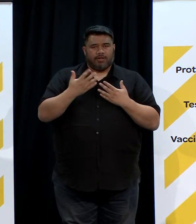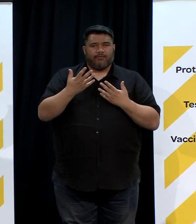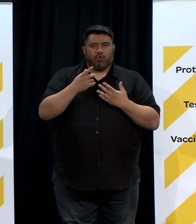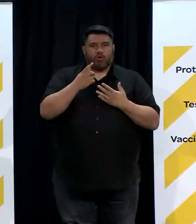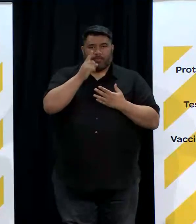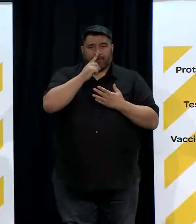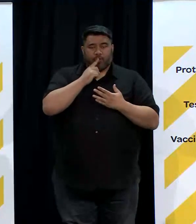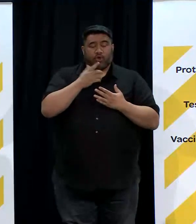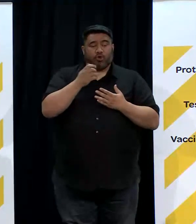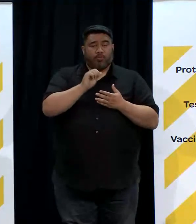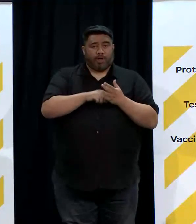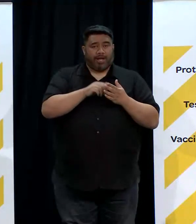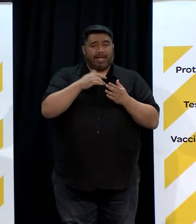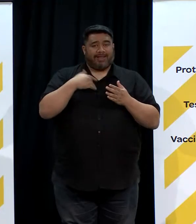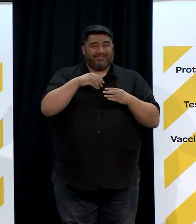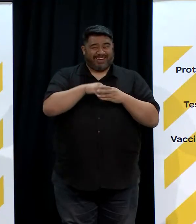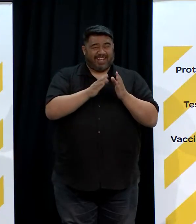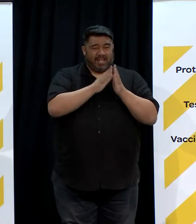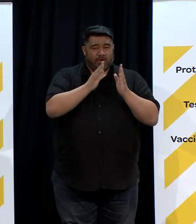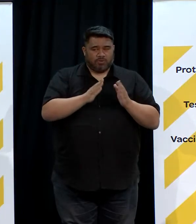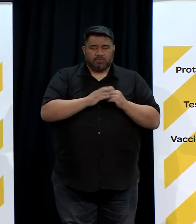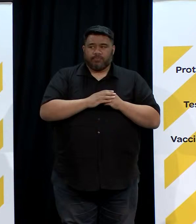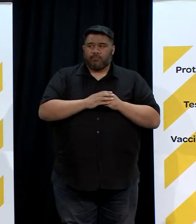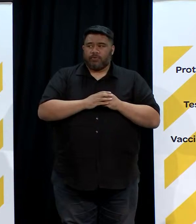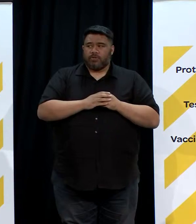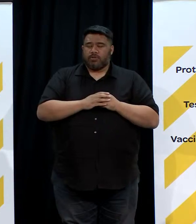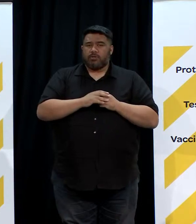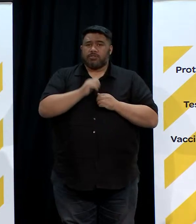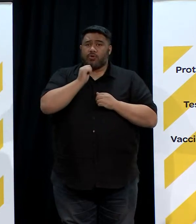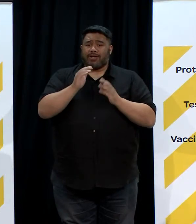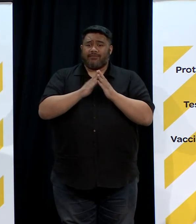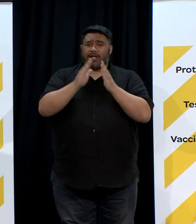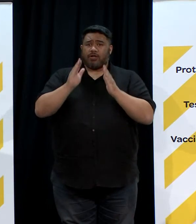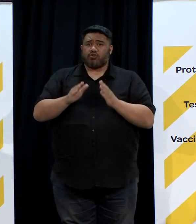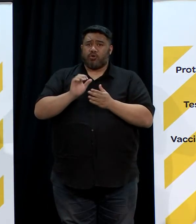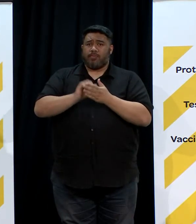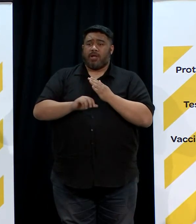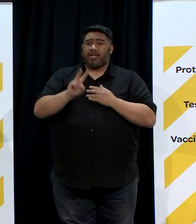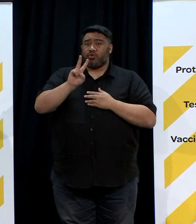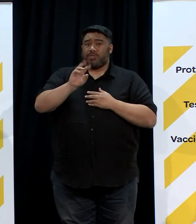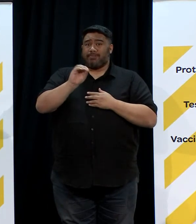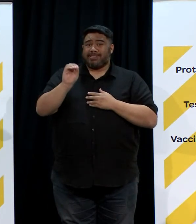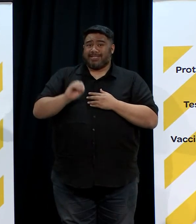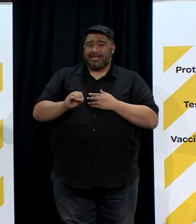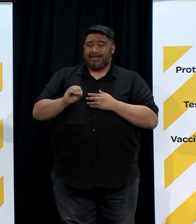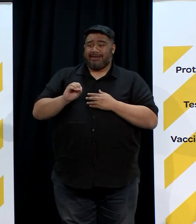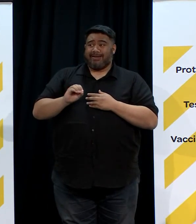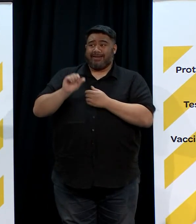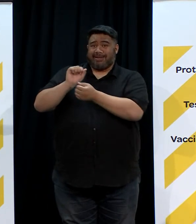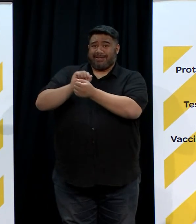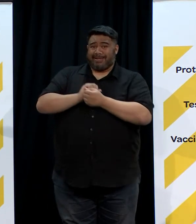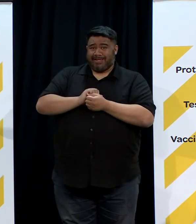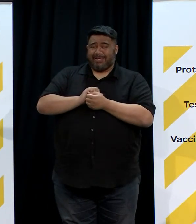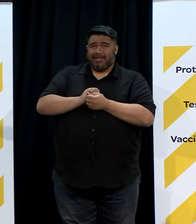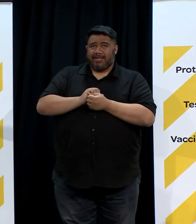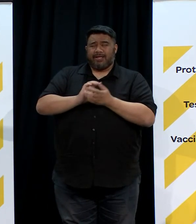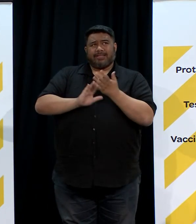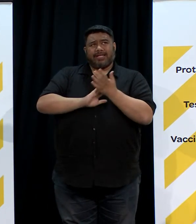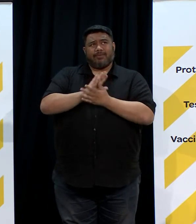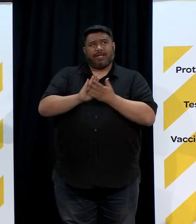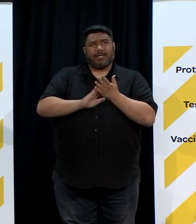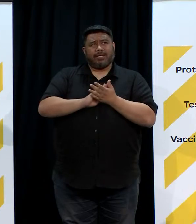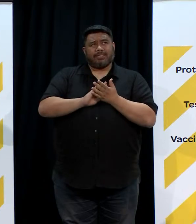that if house prices fell by 20%, only about $5 billion of mortgage lending done last year would be in negative